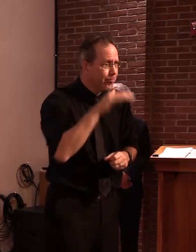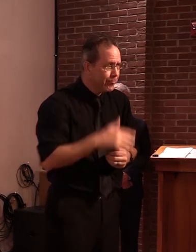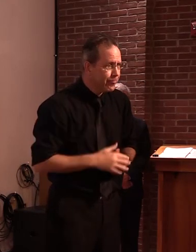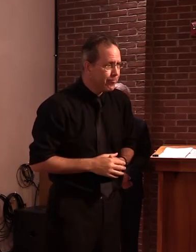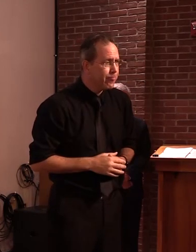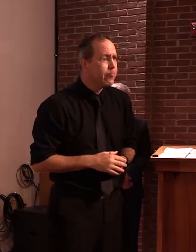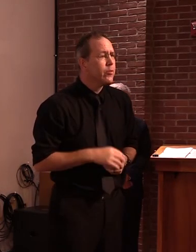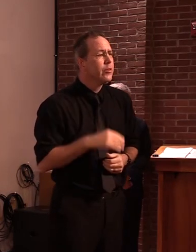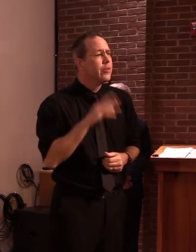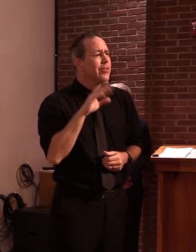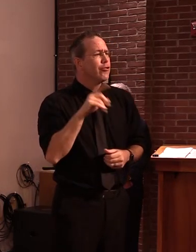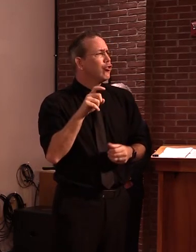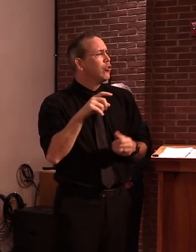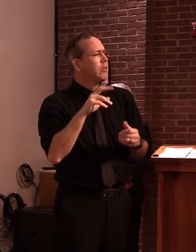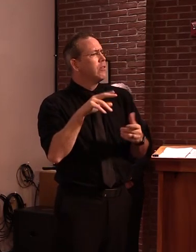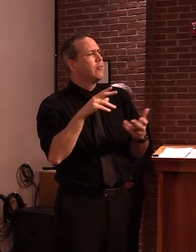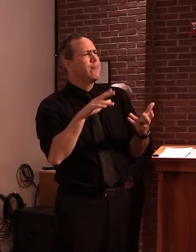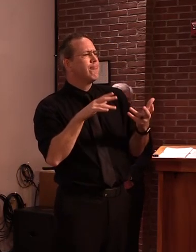should take action